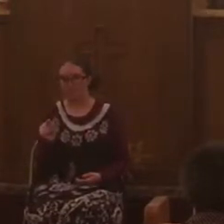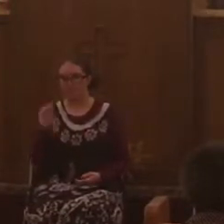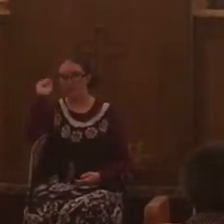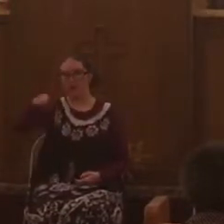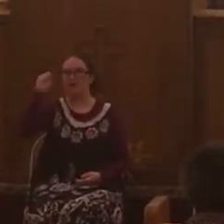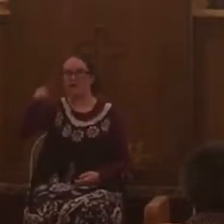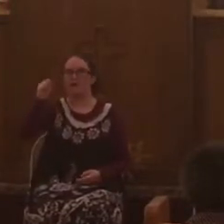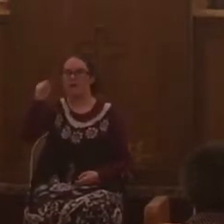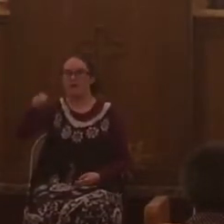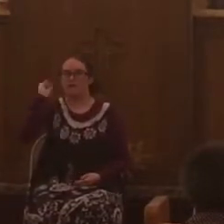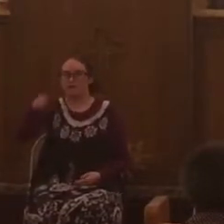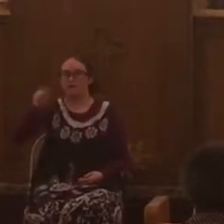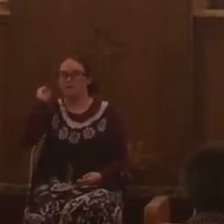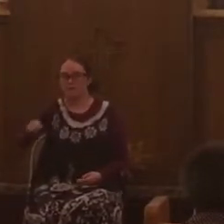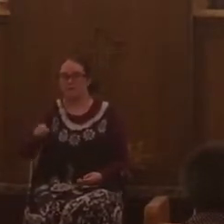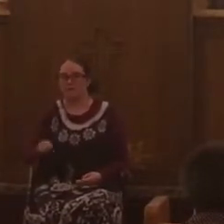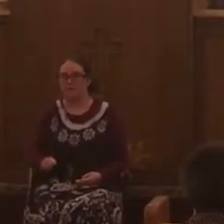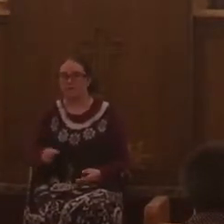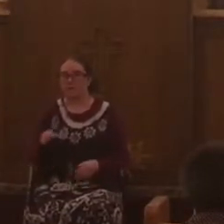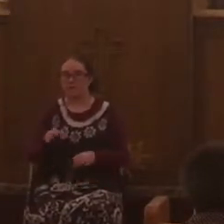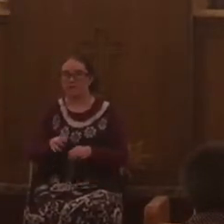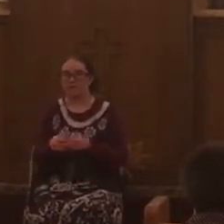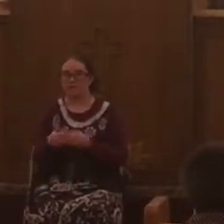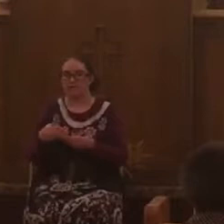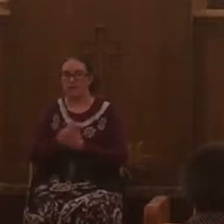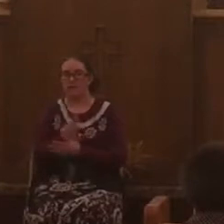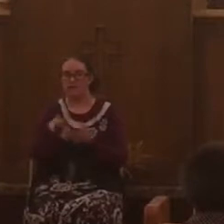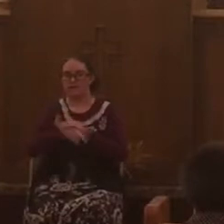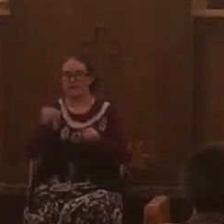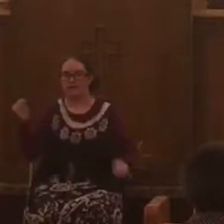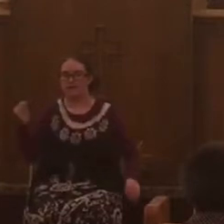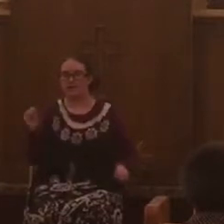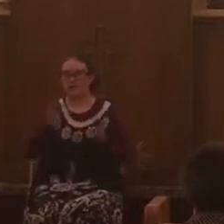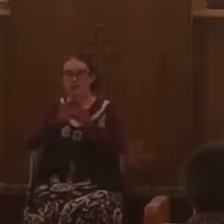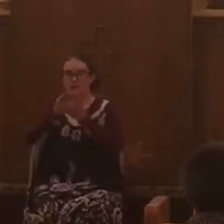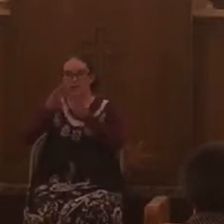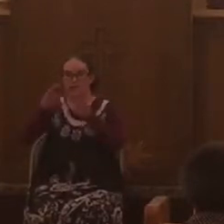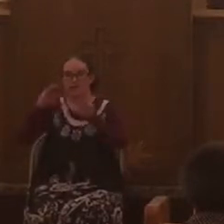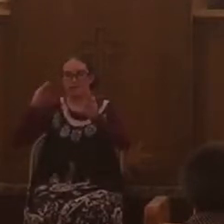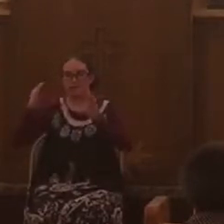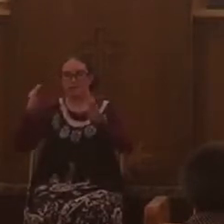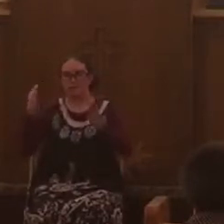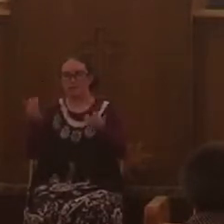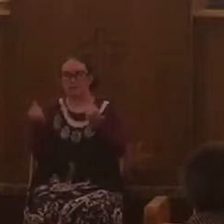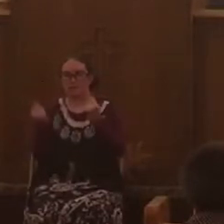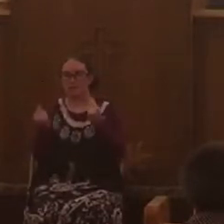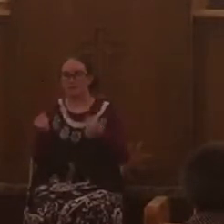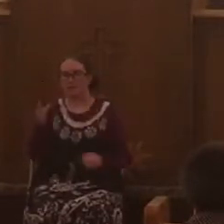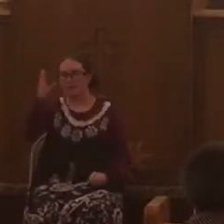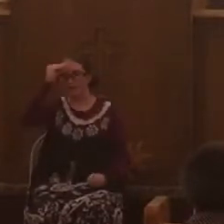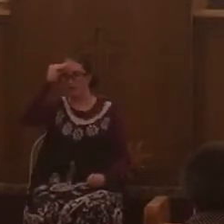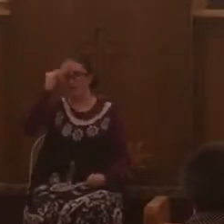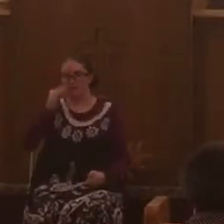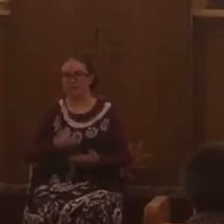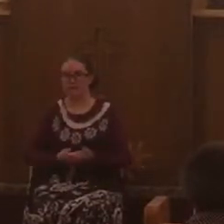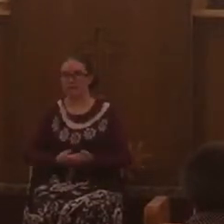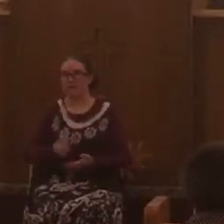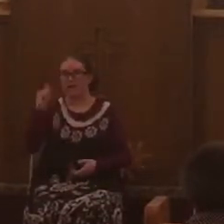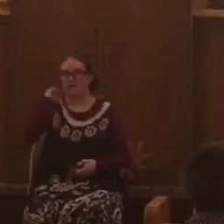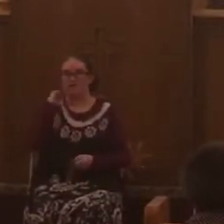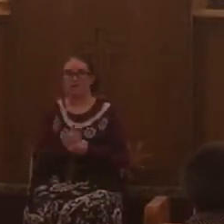room. And he went over and he laid hands on him. And he rebuked that spirit. And it came out along with all the